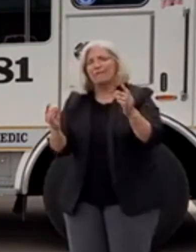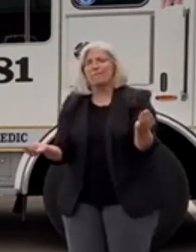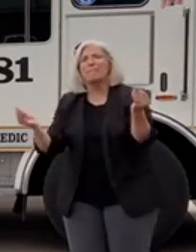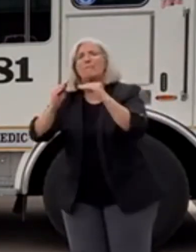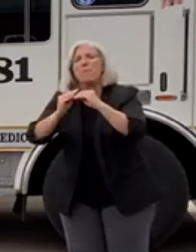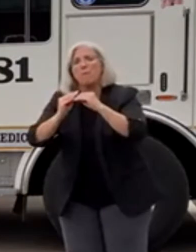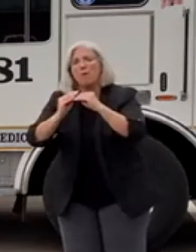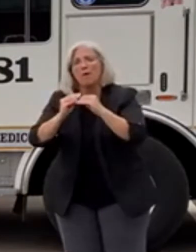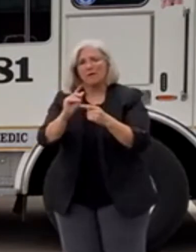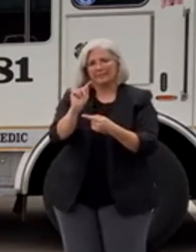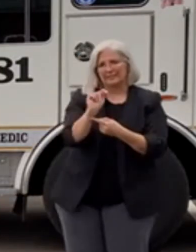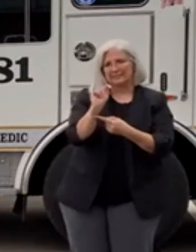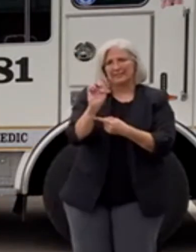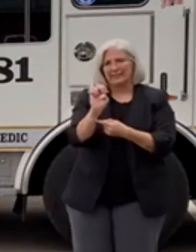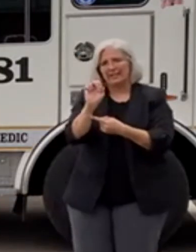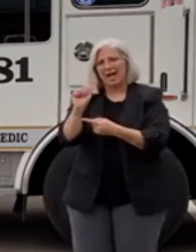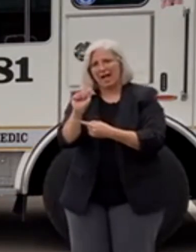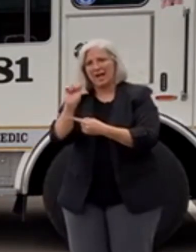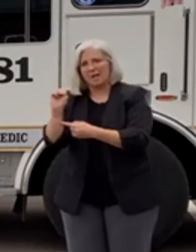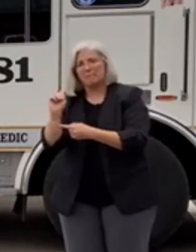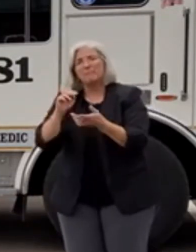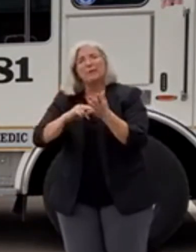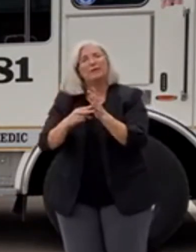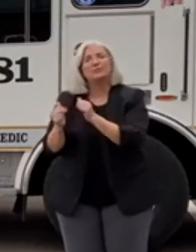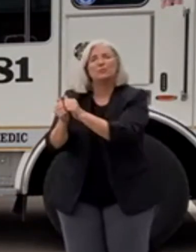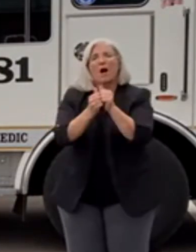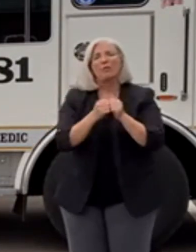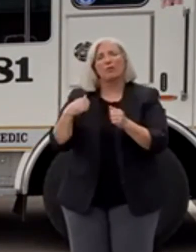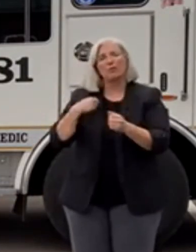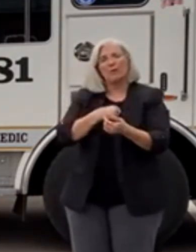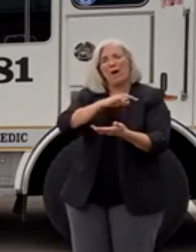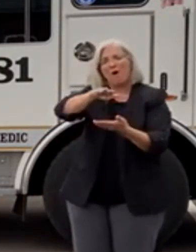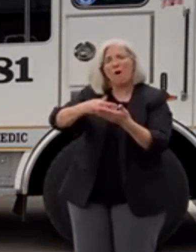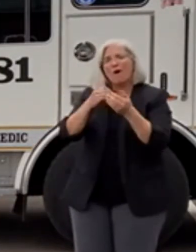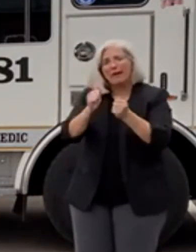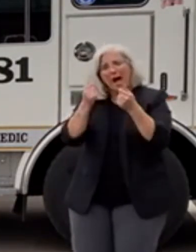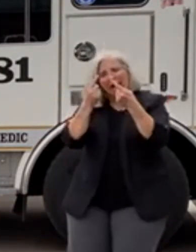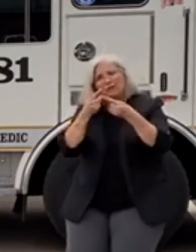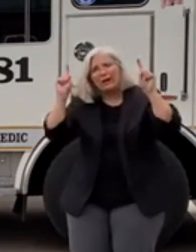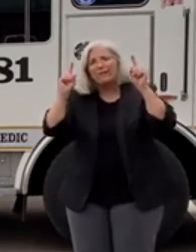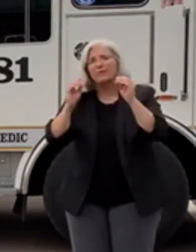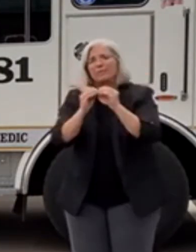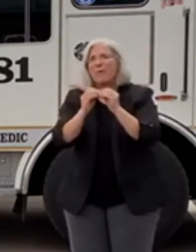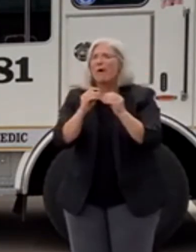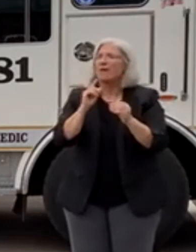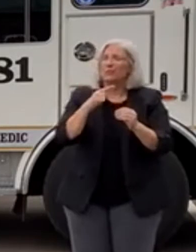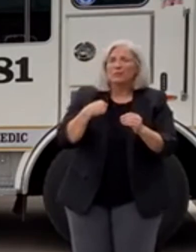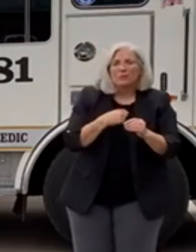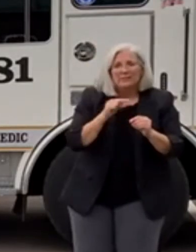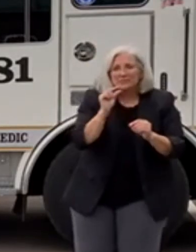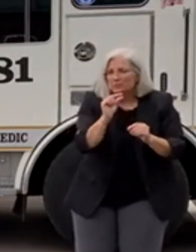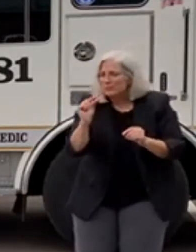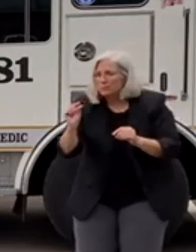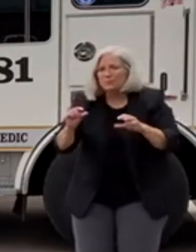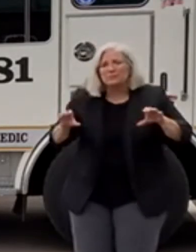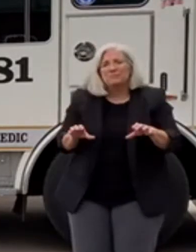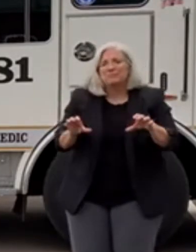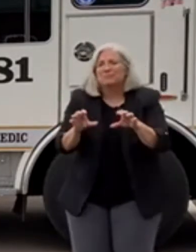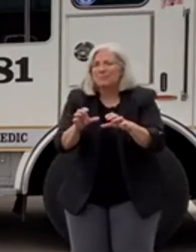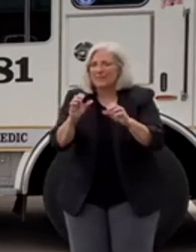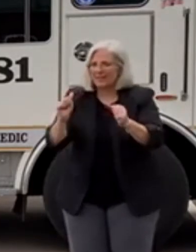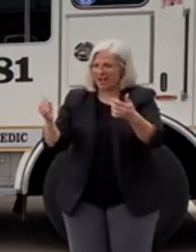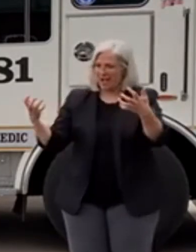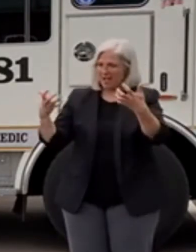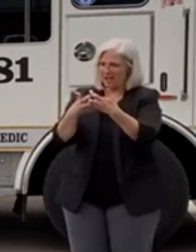little actions. And together, those little actions combined will help this county, again, be